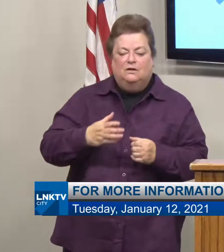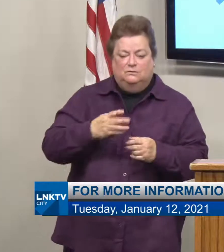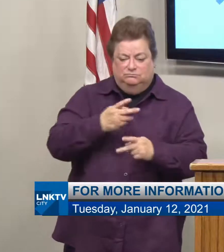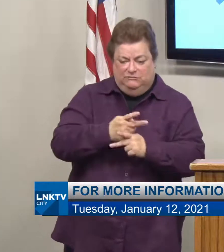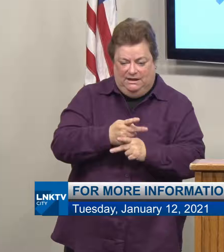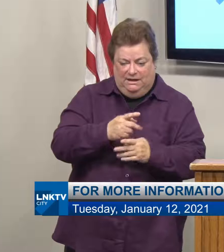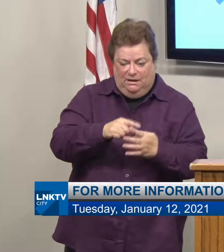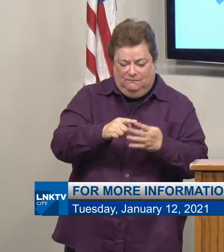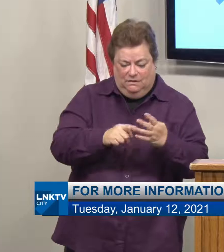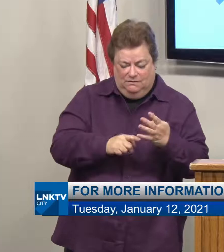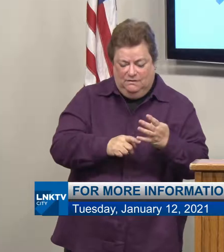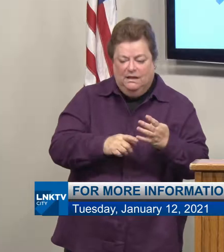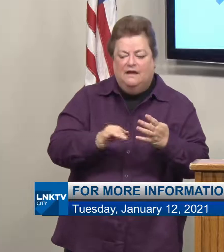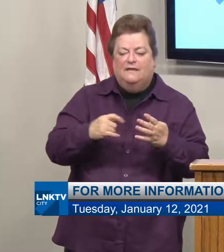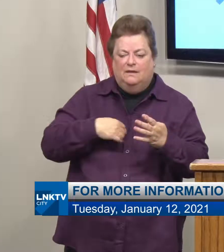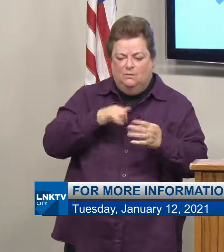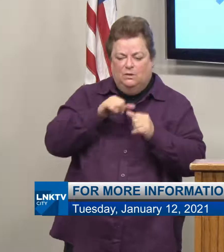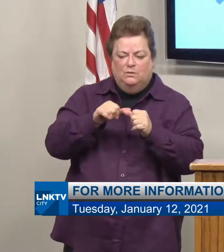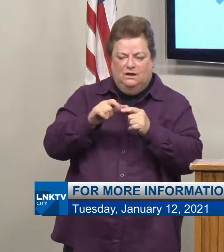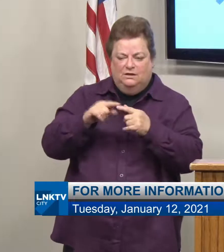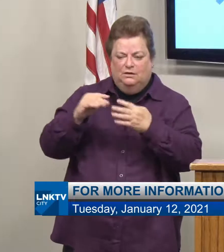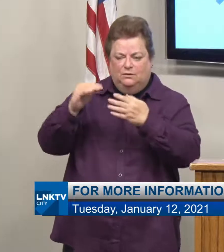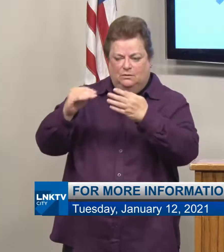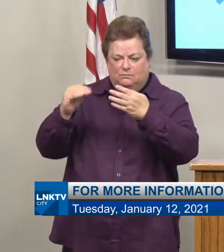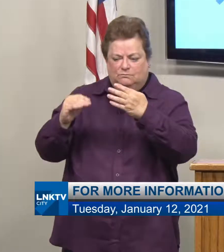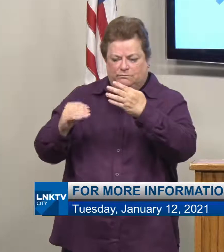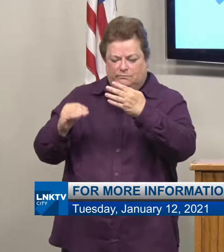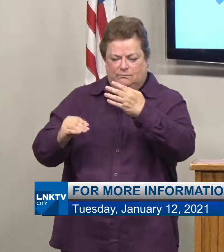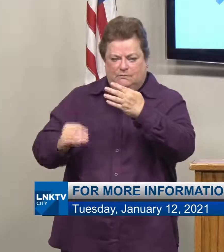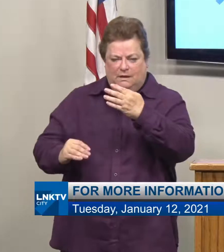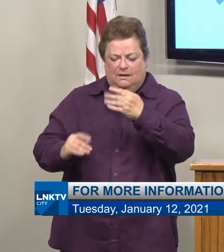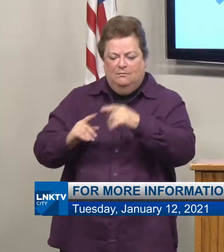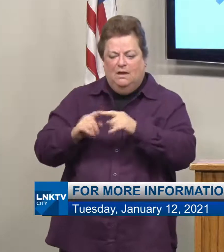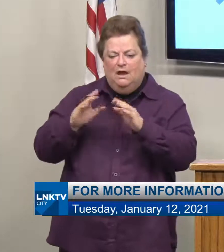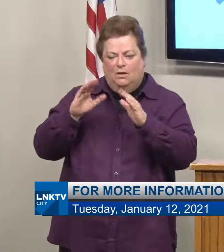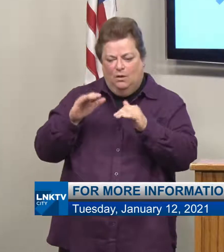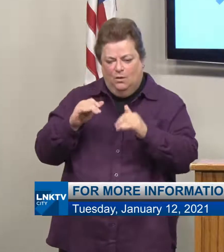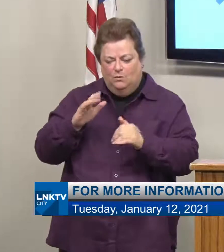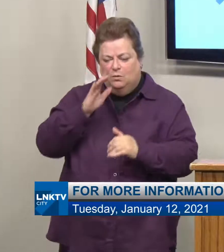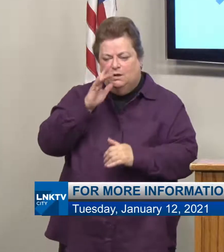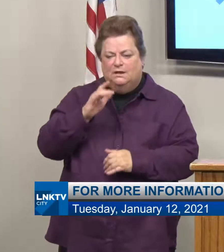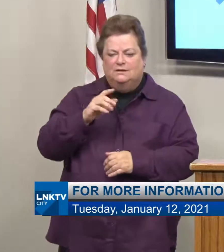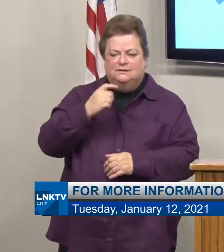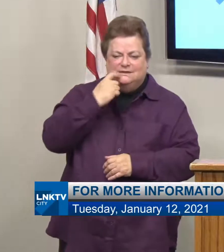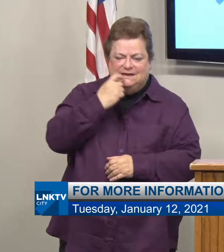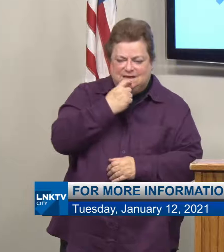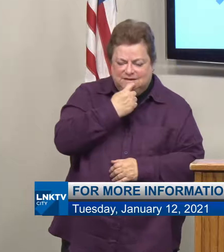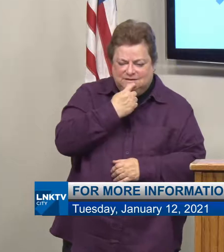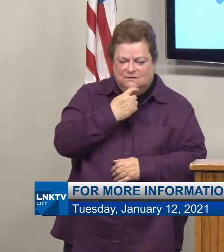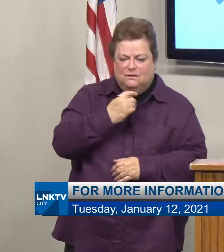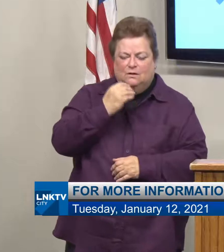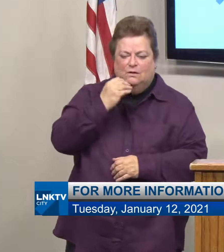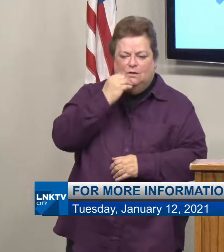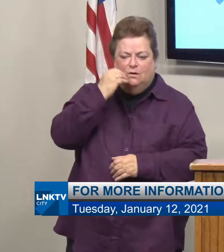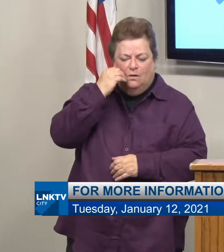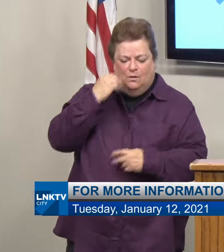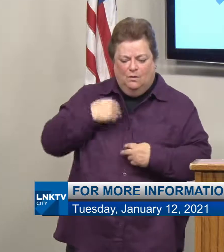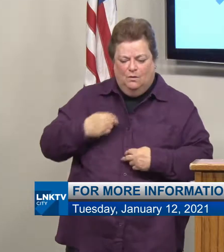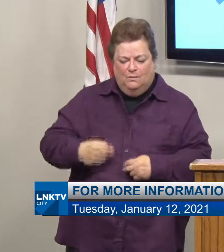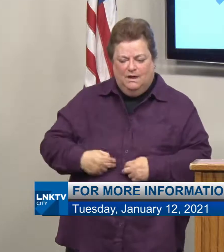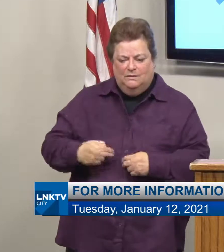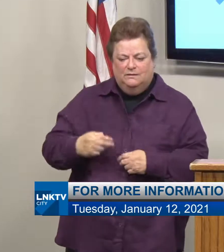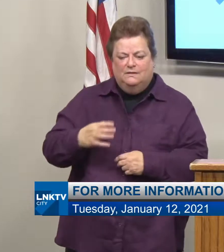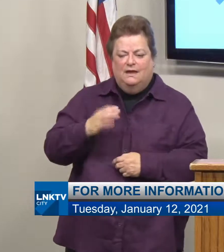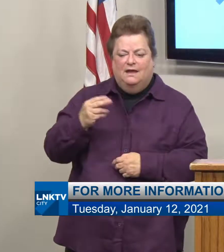keep moving down the list. But we hope to be vaccinating dentists, home health providers, and hospice